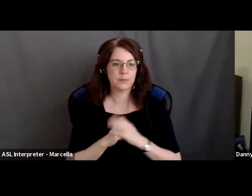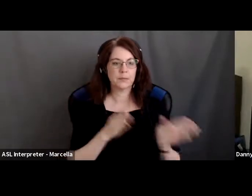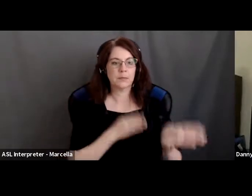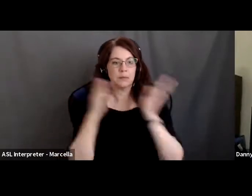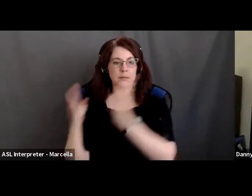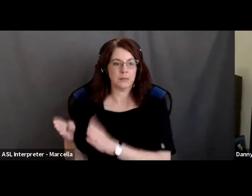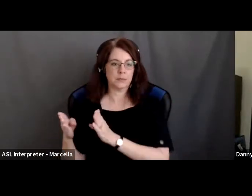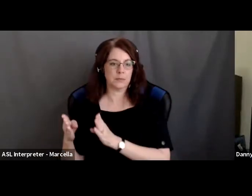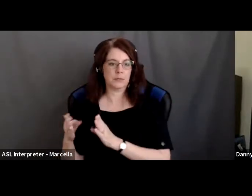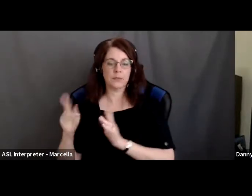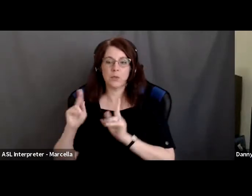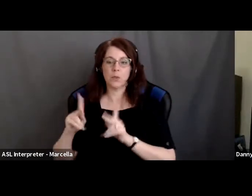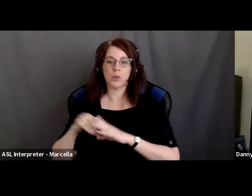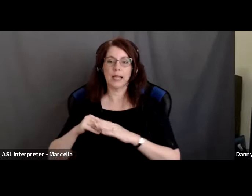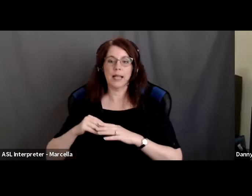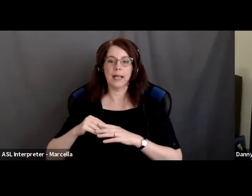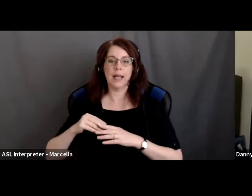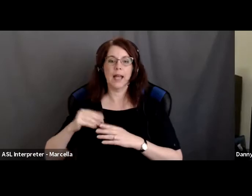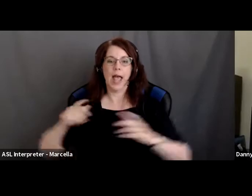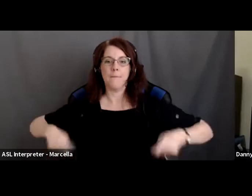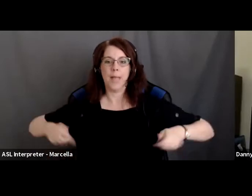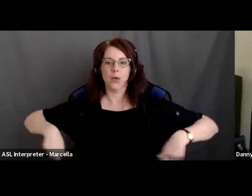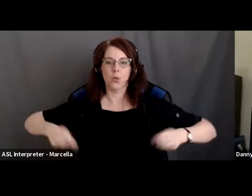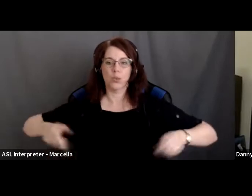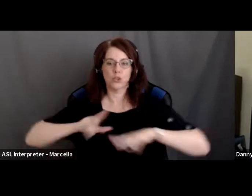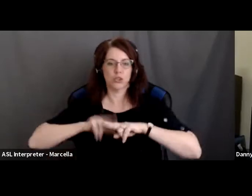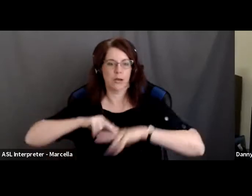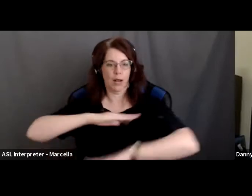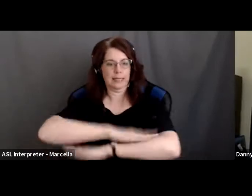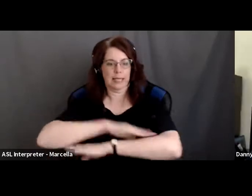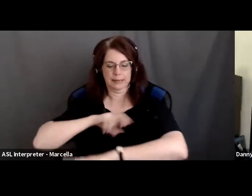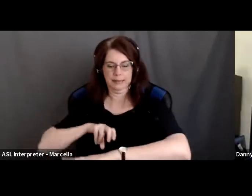you have a person in a manual wheelchair sitting at a desk.